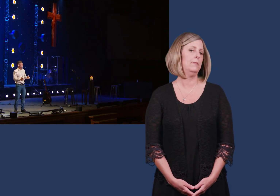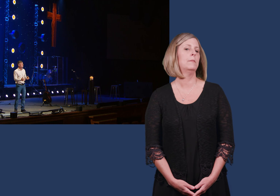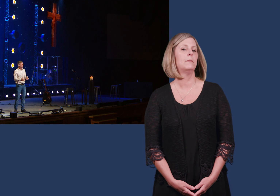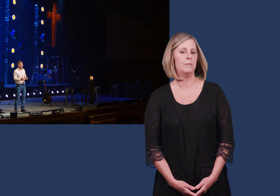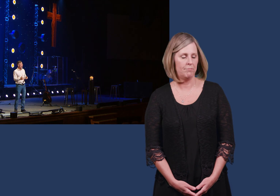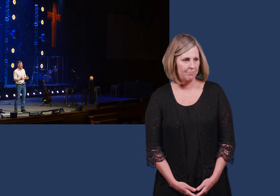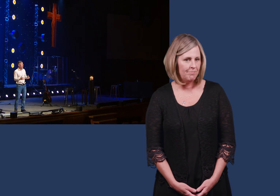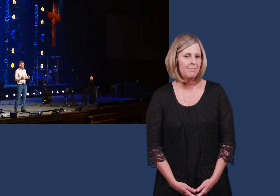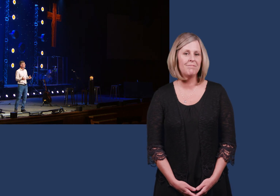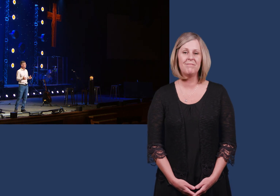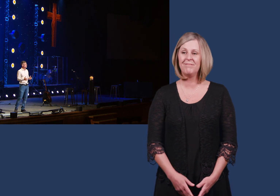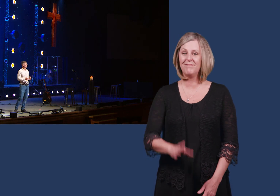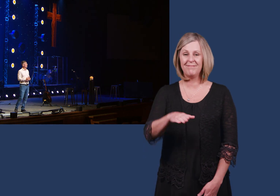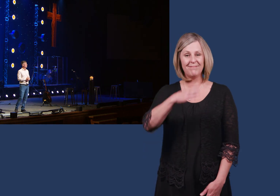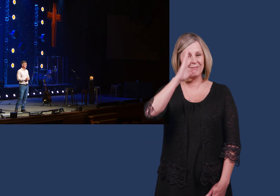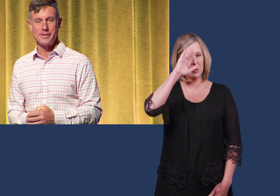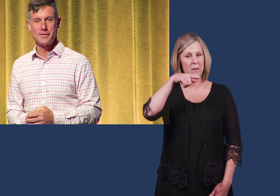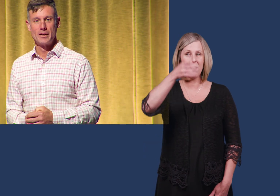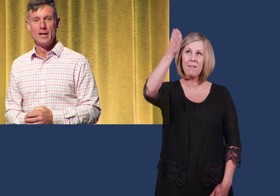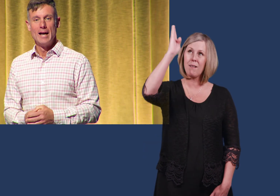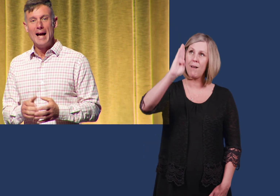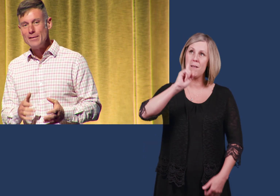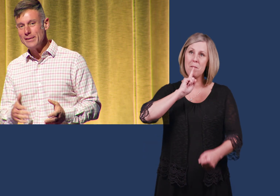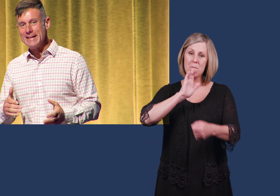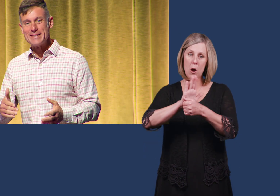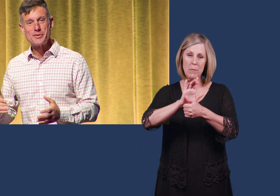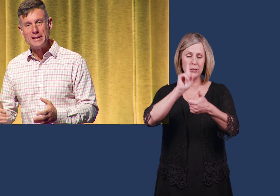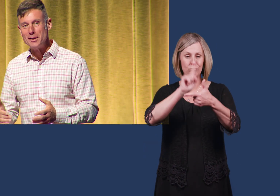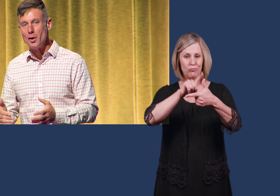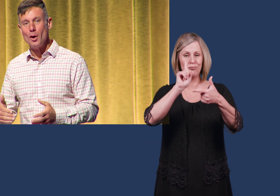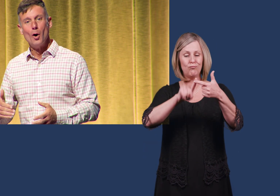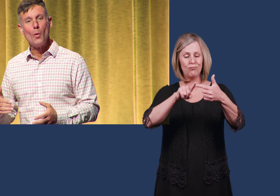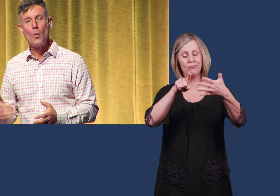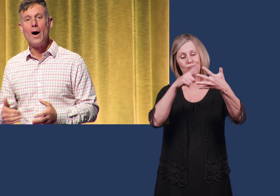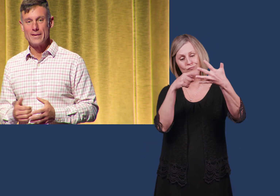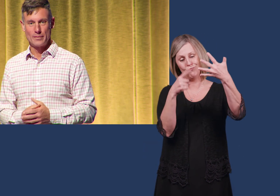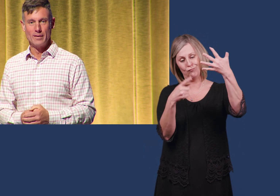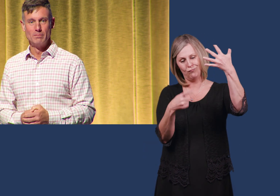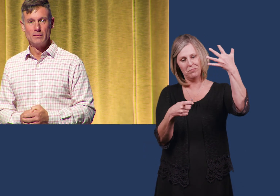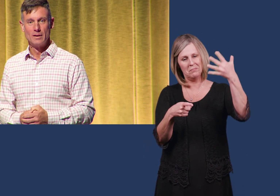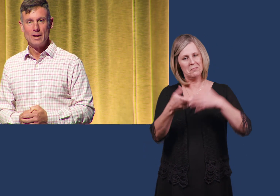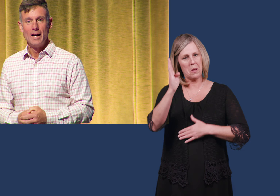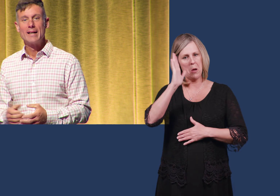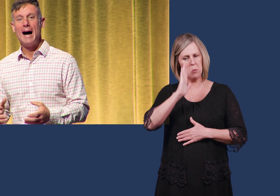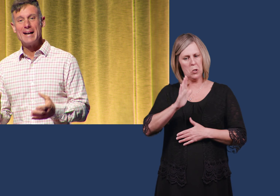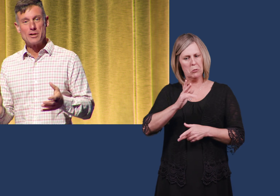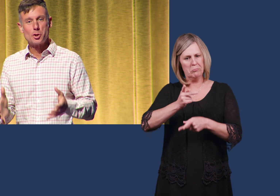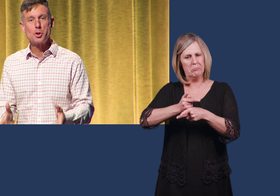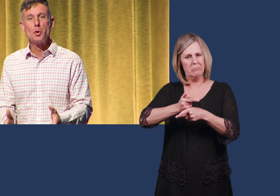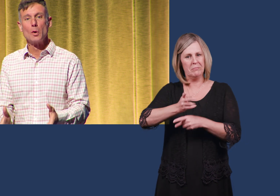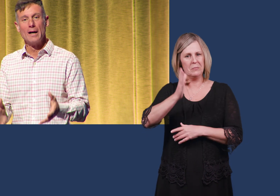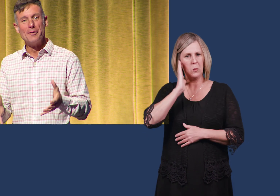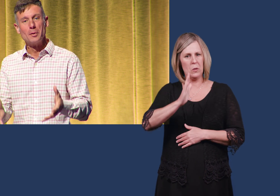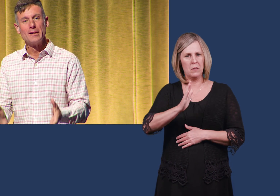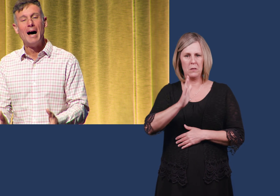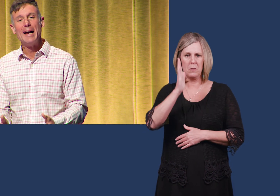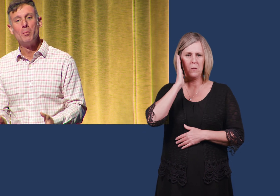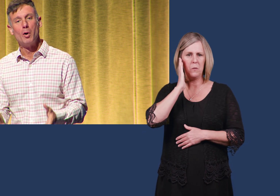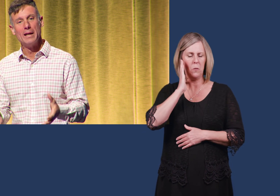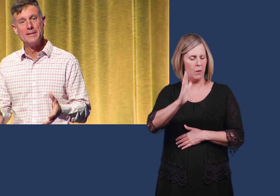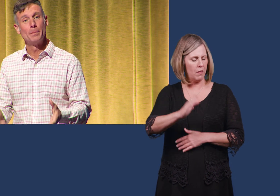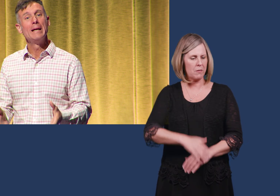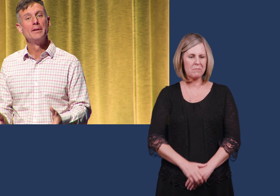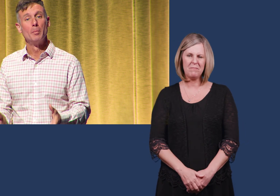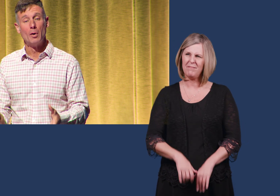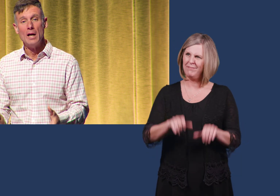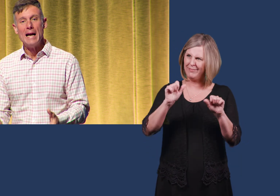God keeps all of His promises, every single one of them. God is sure and reliable